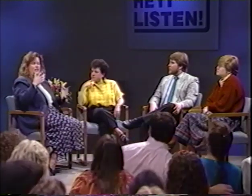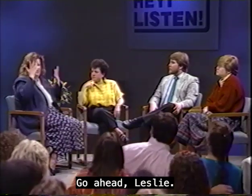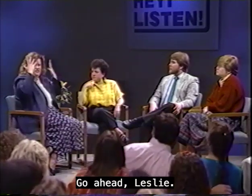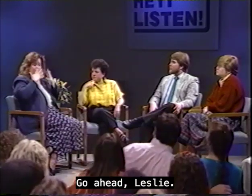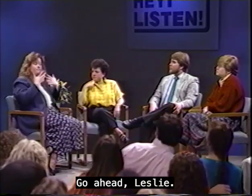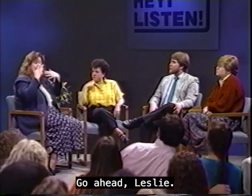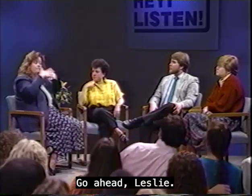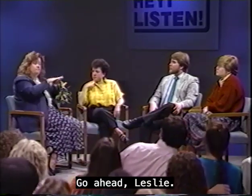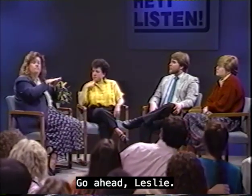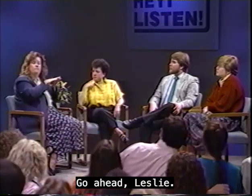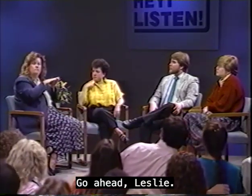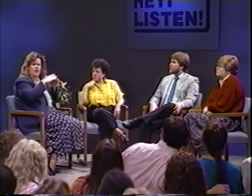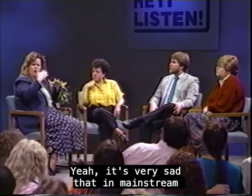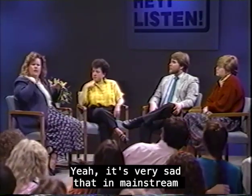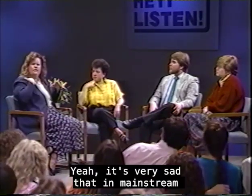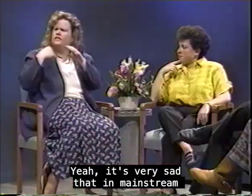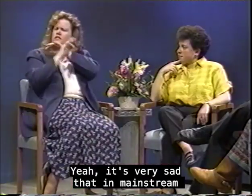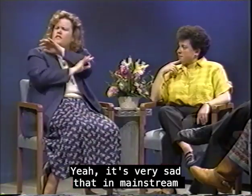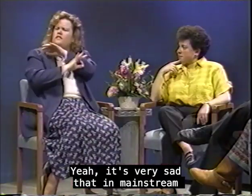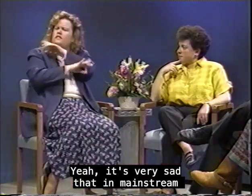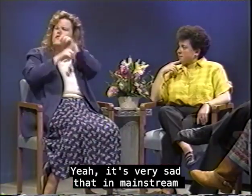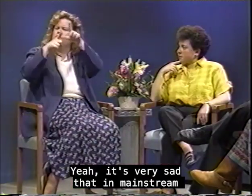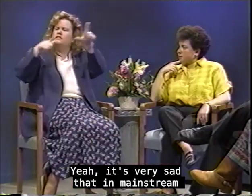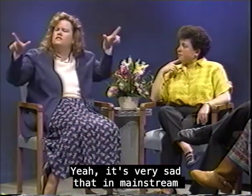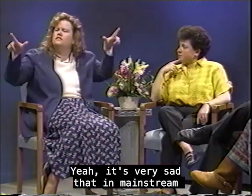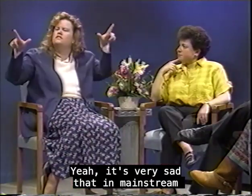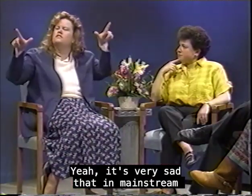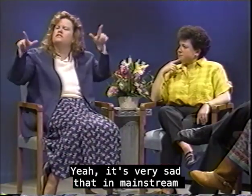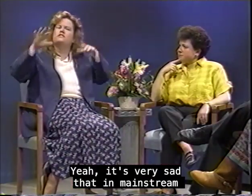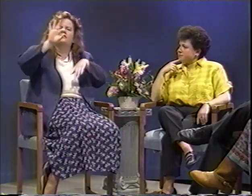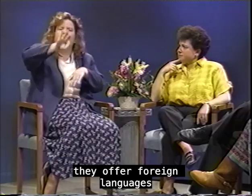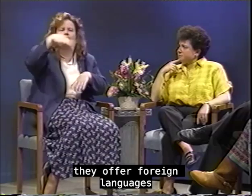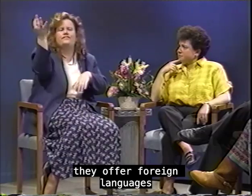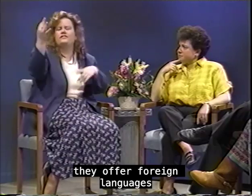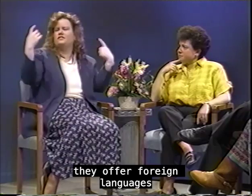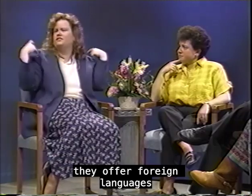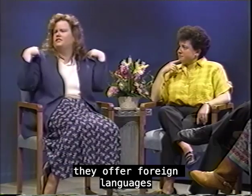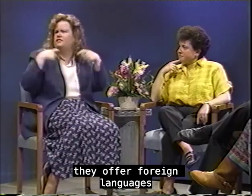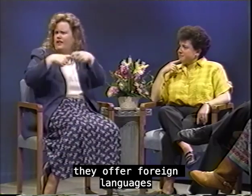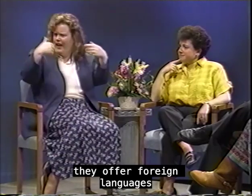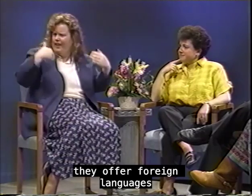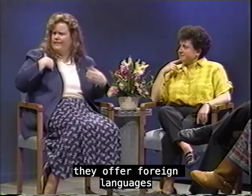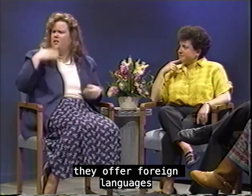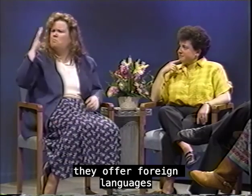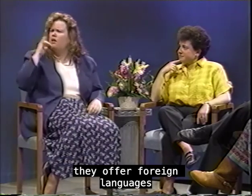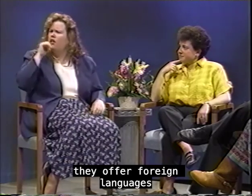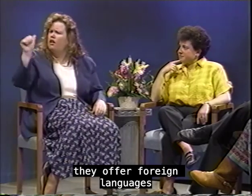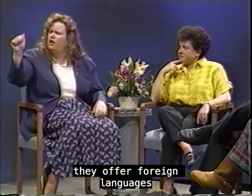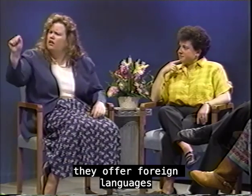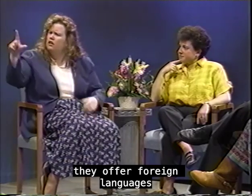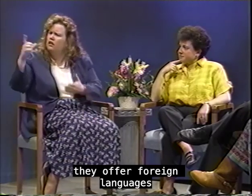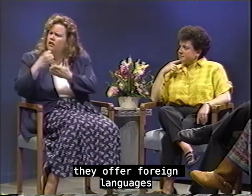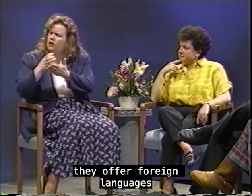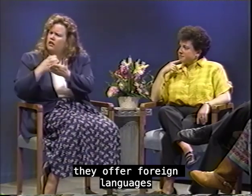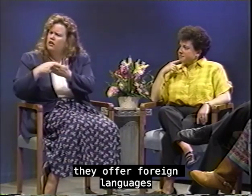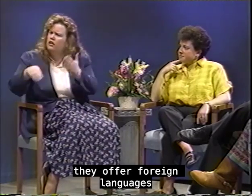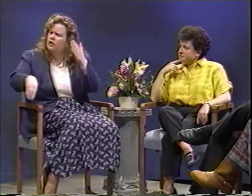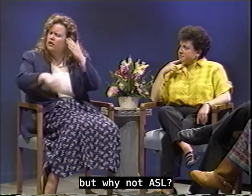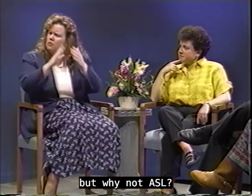Go ahead, Leslie. Yeah, it's very sad that in mainstream situations they offer foreign languages like French and Spanish, but